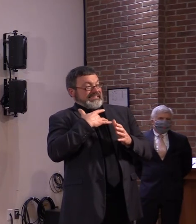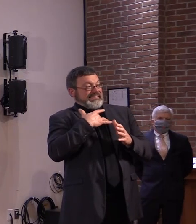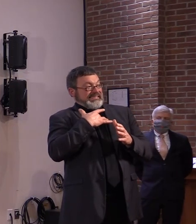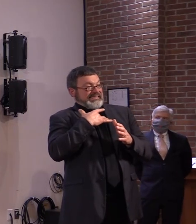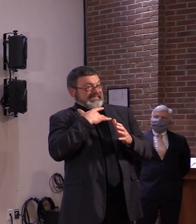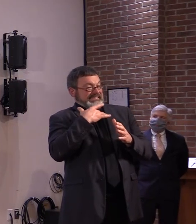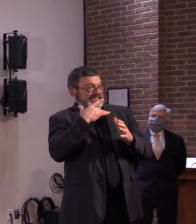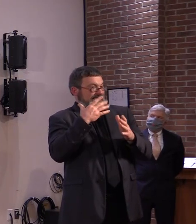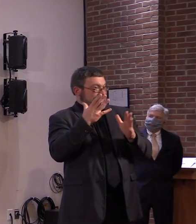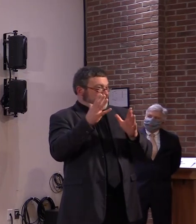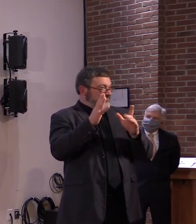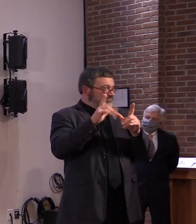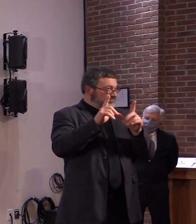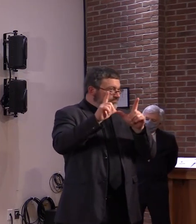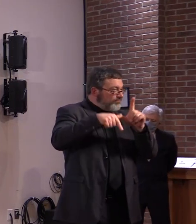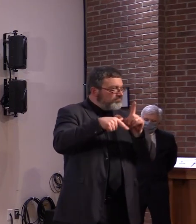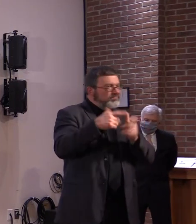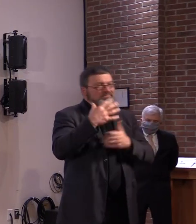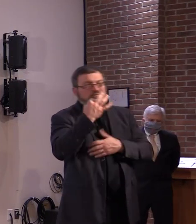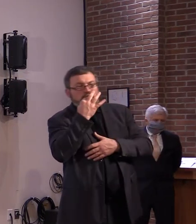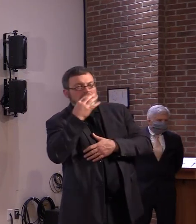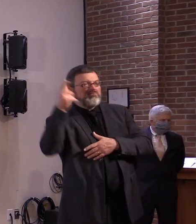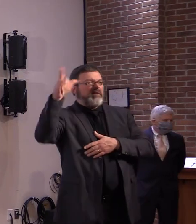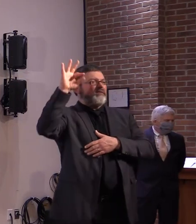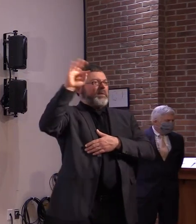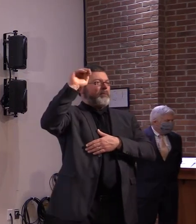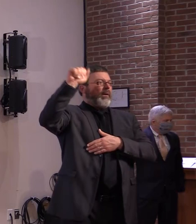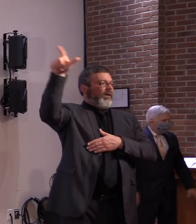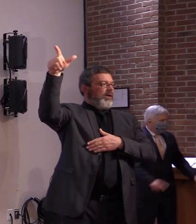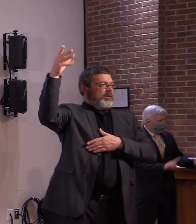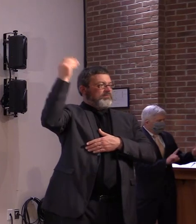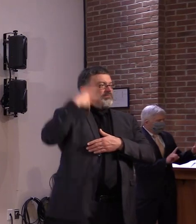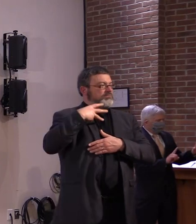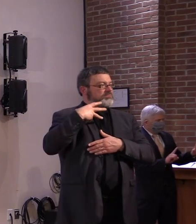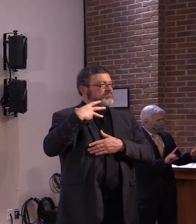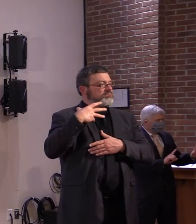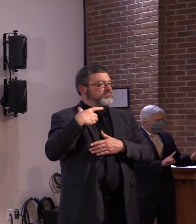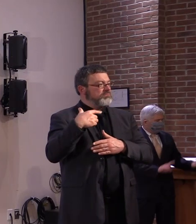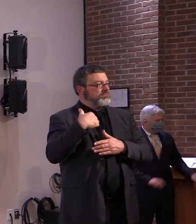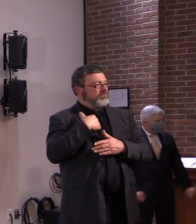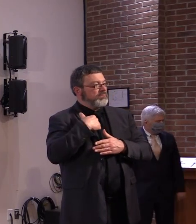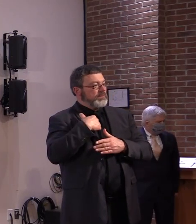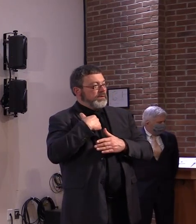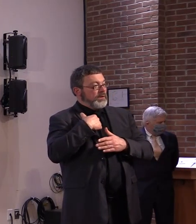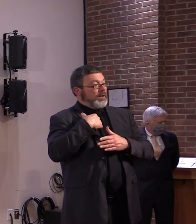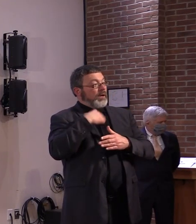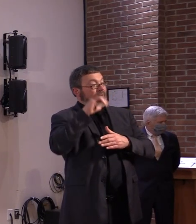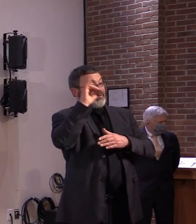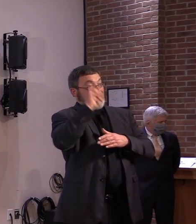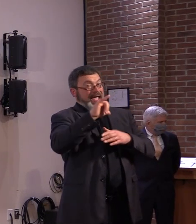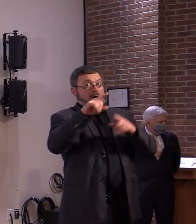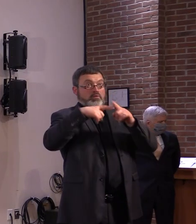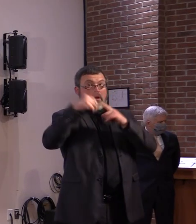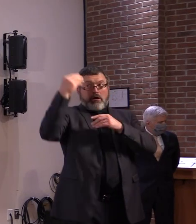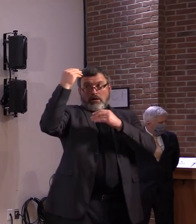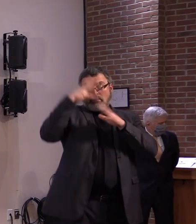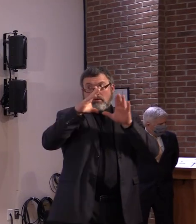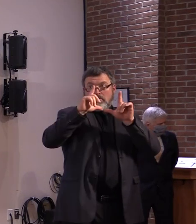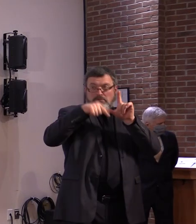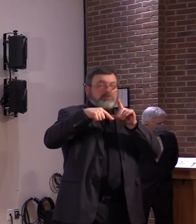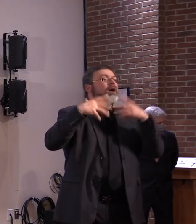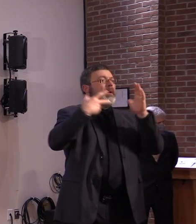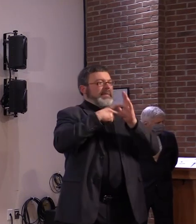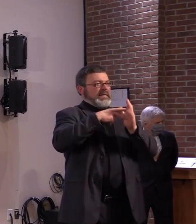point we have 90 days following the close of the program before the funding is